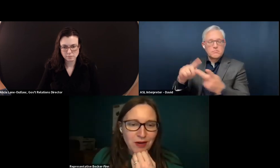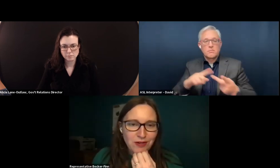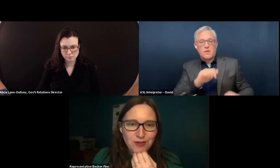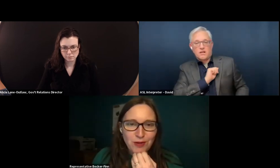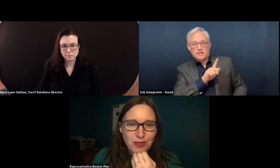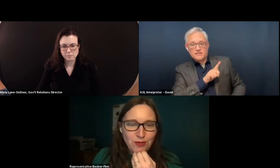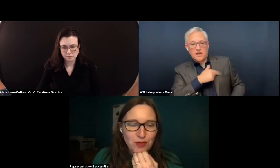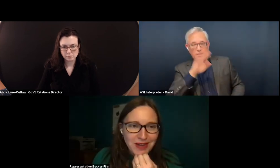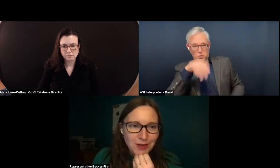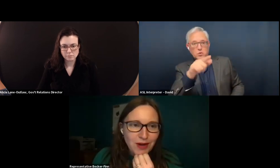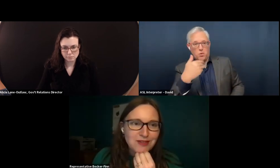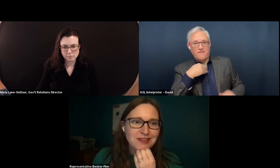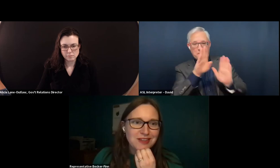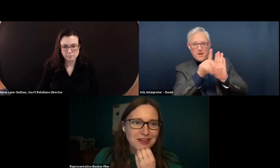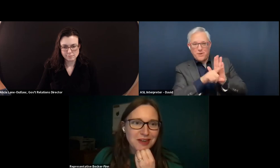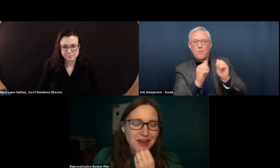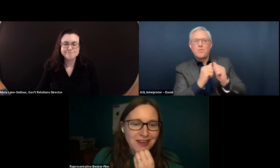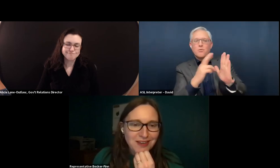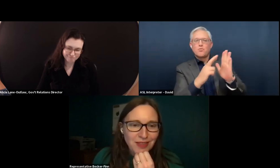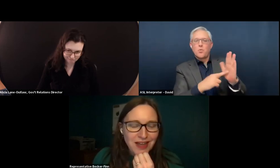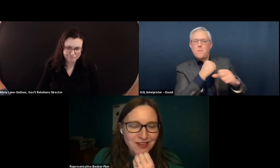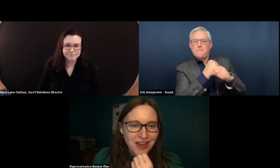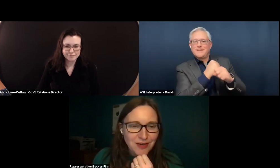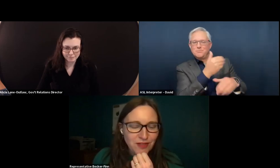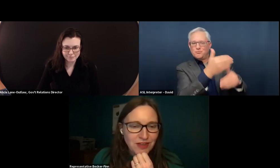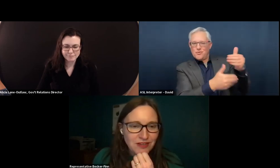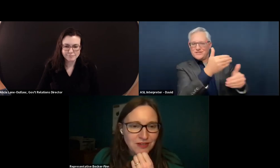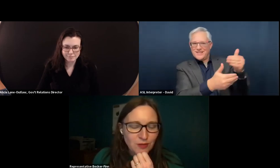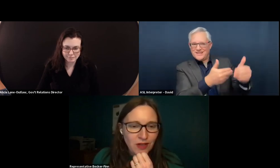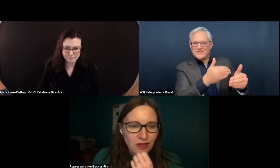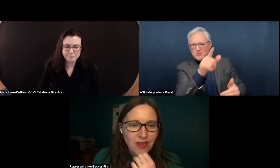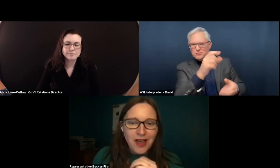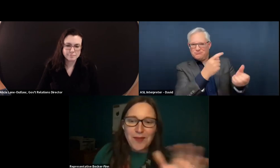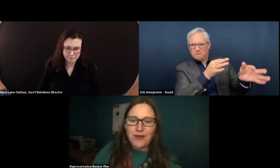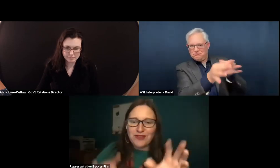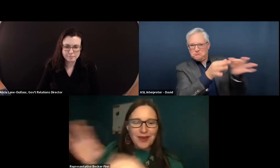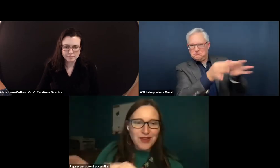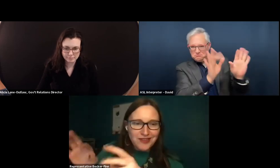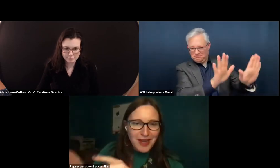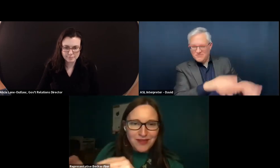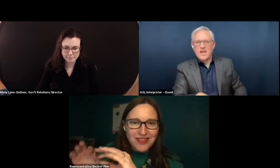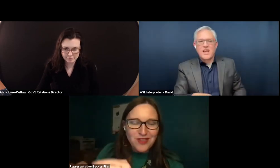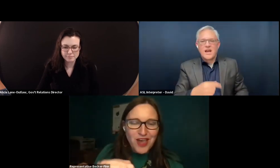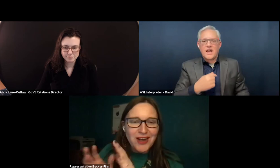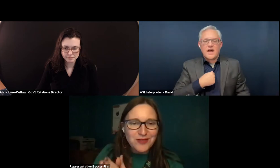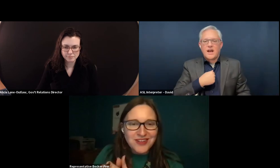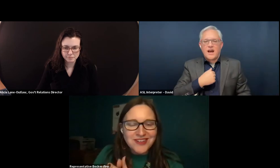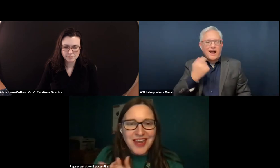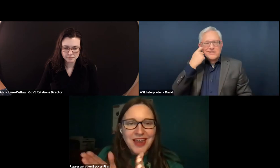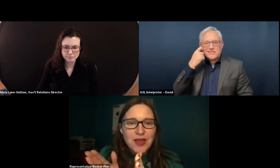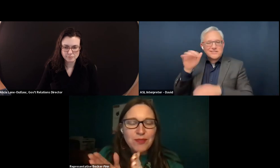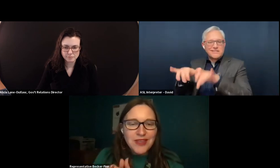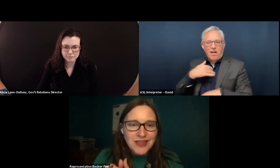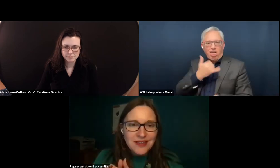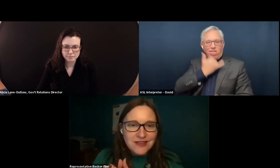a background as well with the rulemaking process and that side of things as well. I mistyped in the chat. I was going to